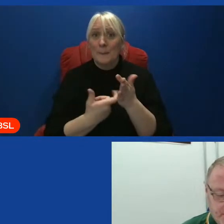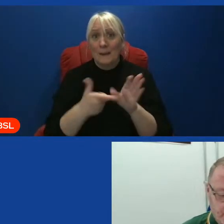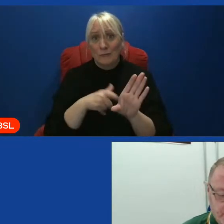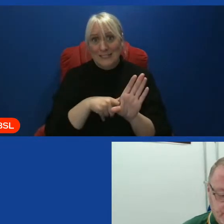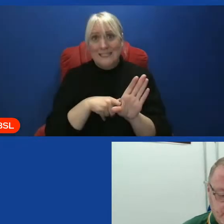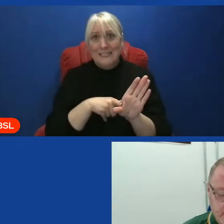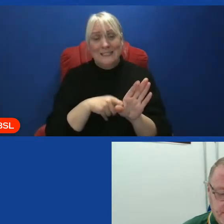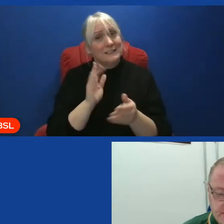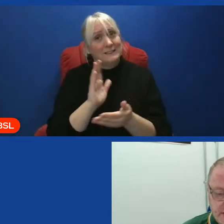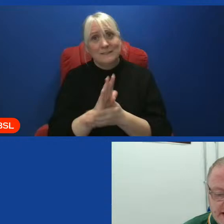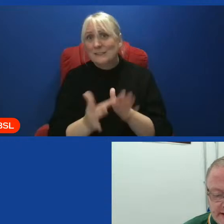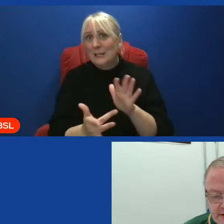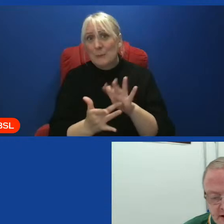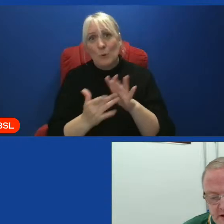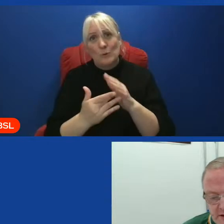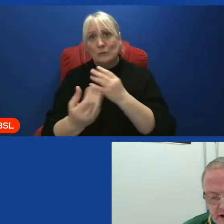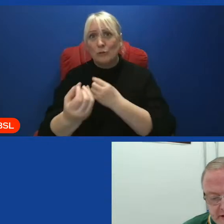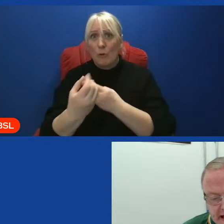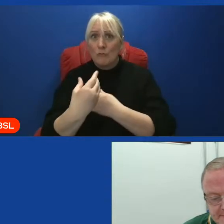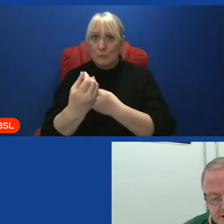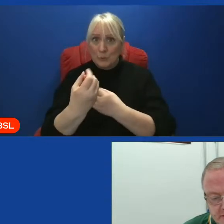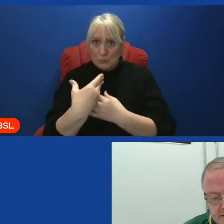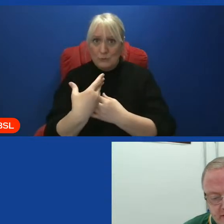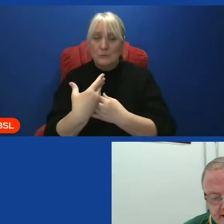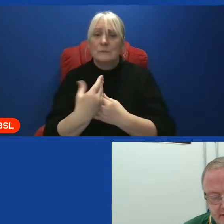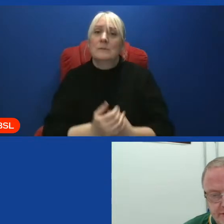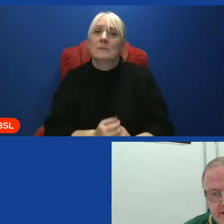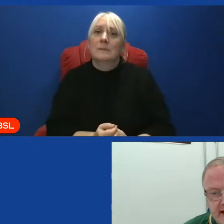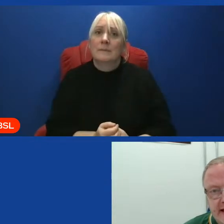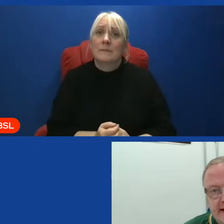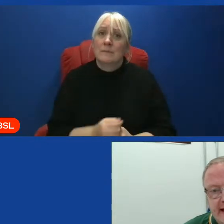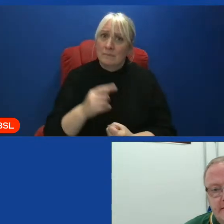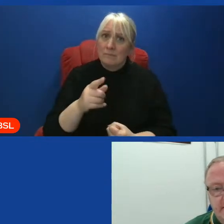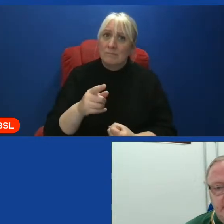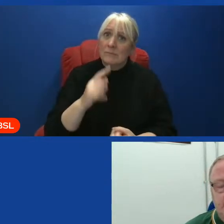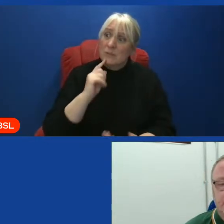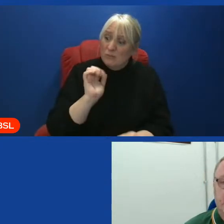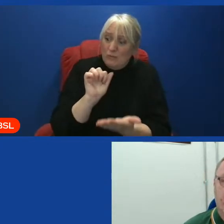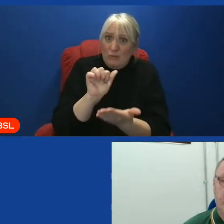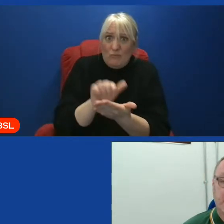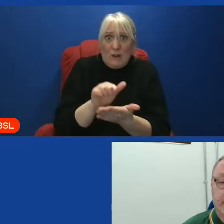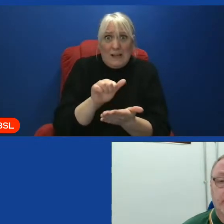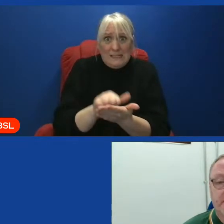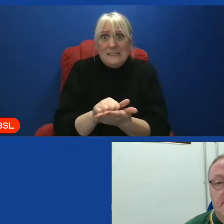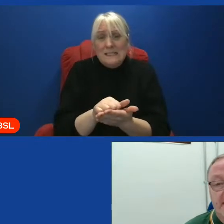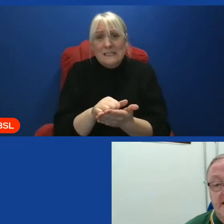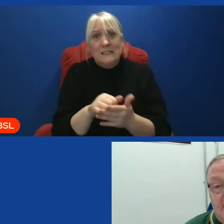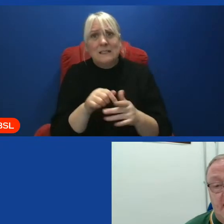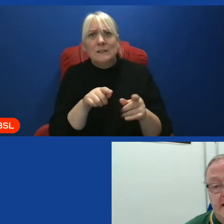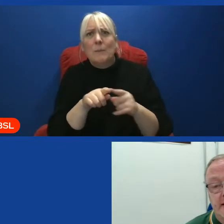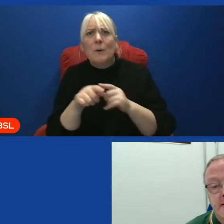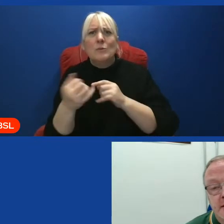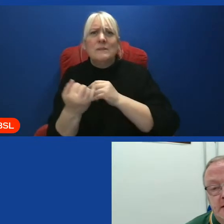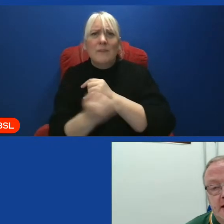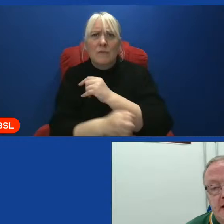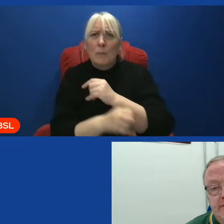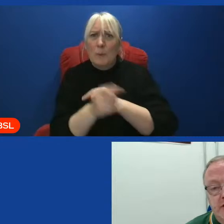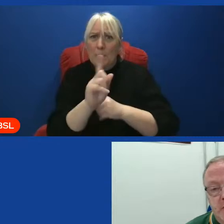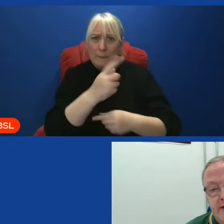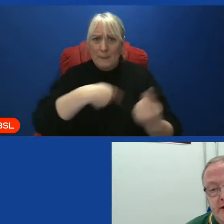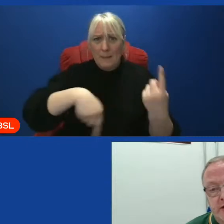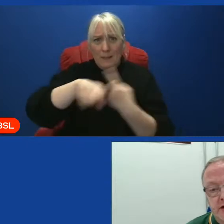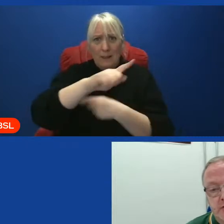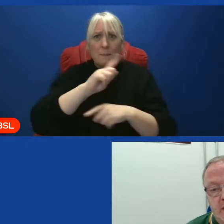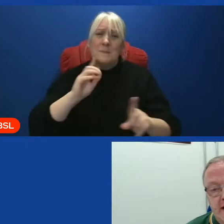an important contribution. And you are absolutely right that yet again, some of our most vulnerable are being targeted